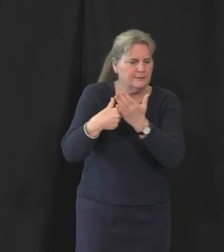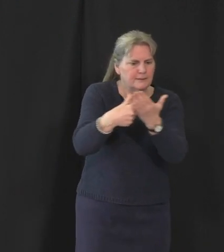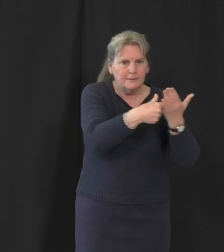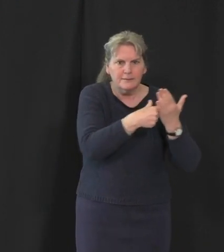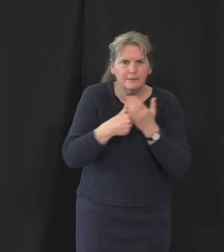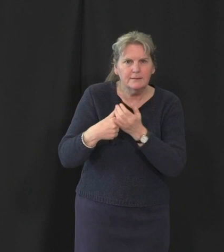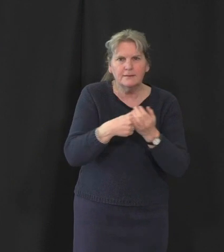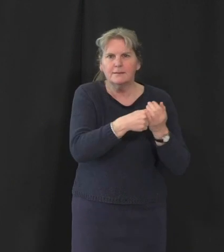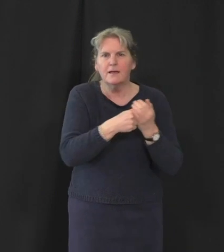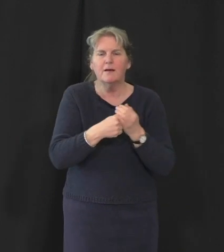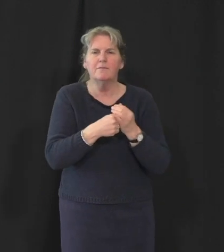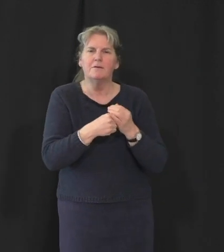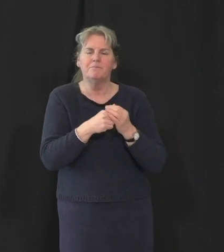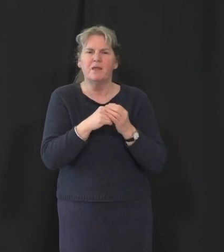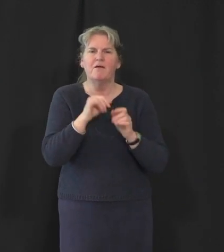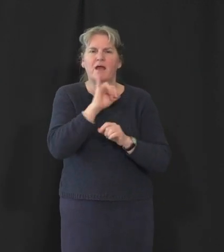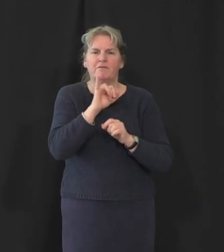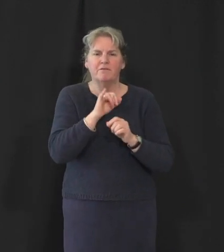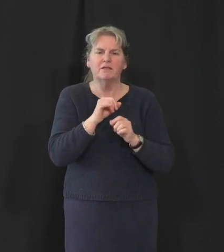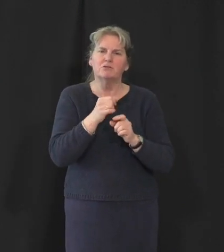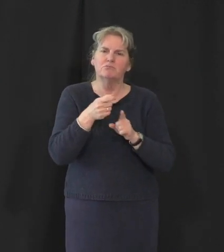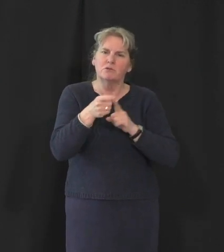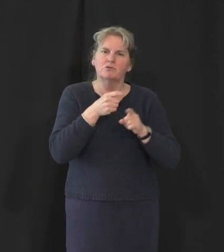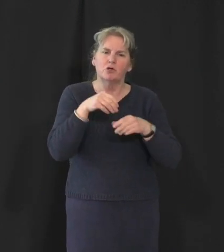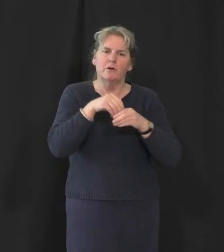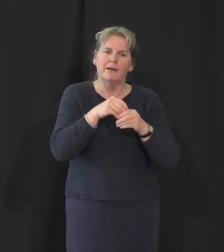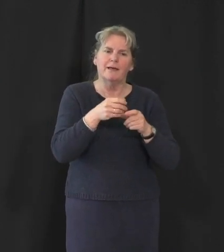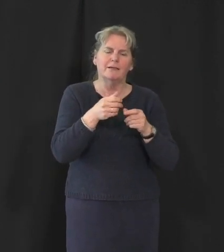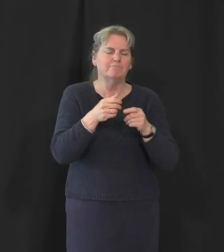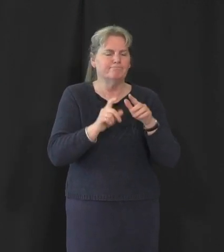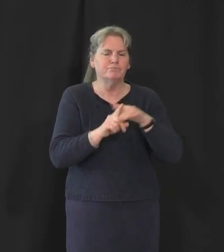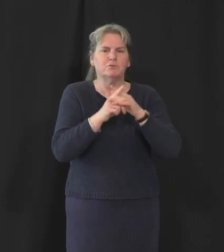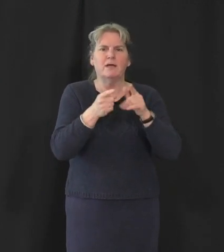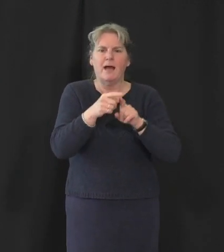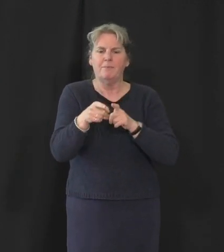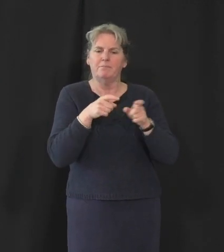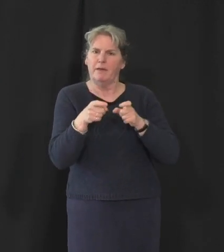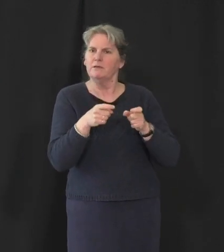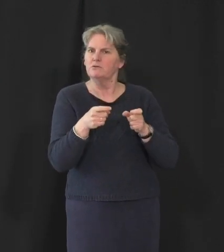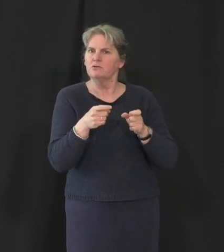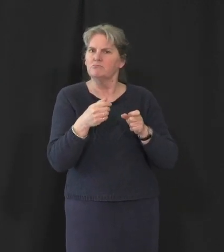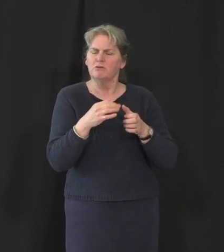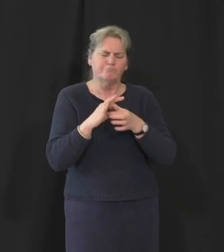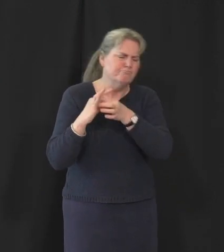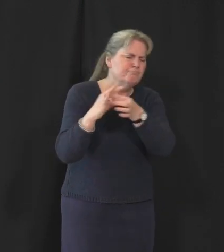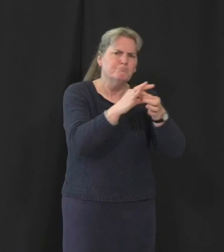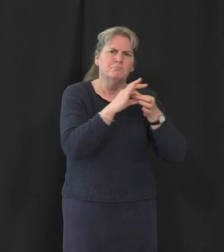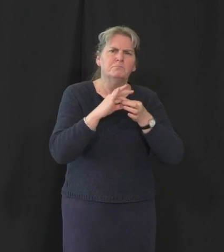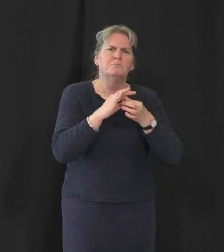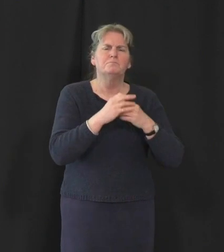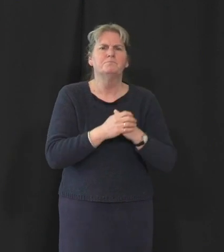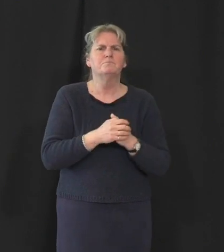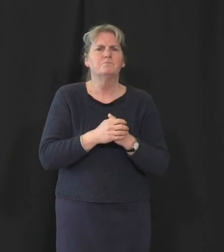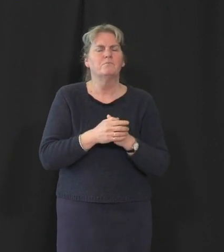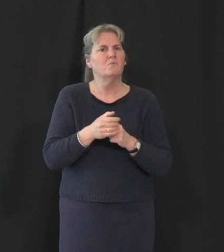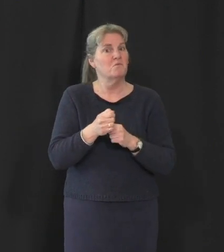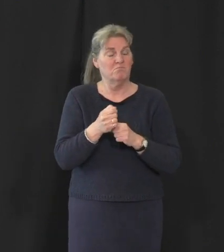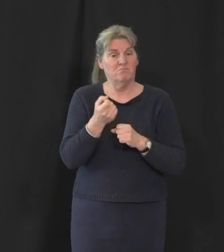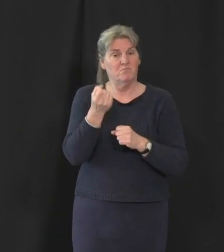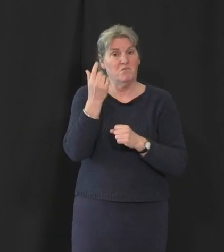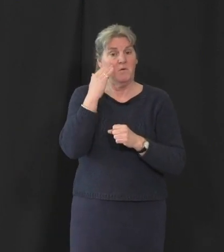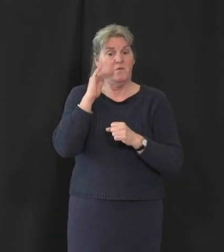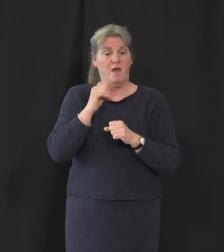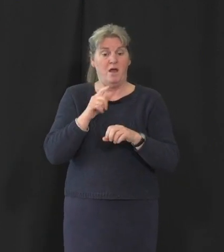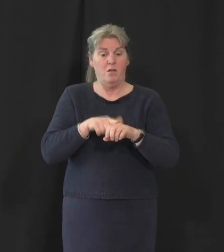on infection control practices and outbreak management. We took very early